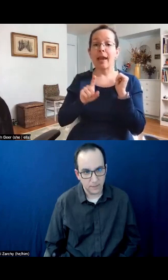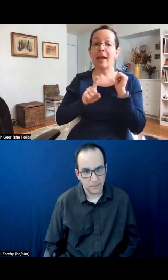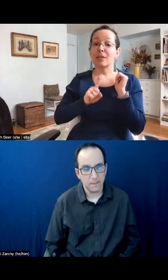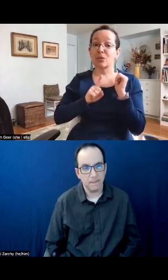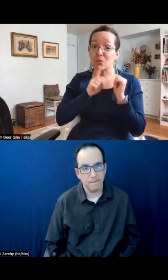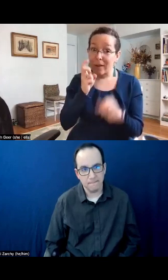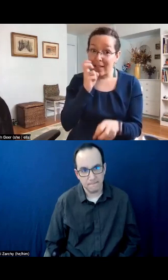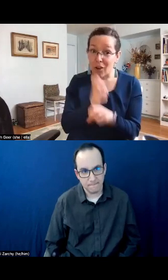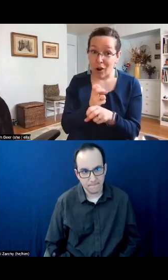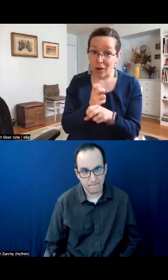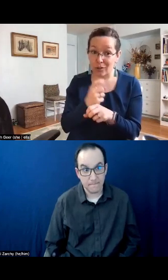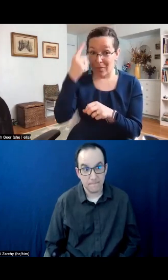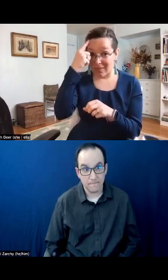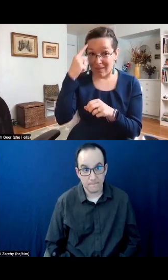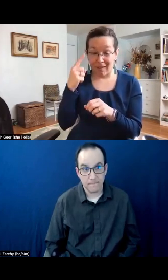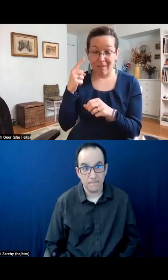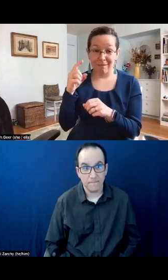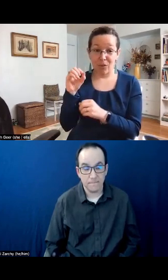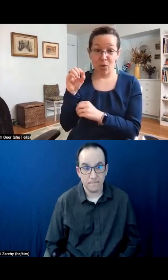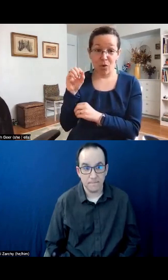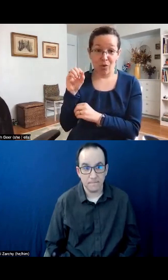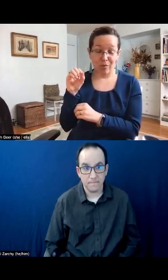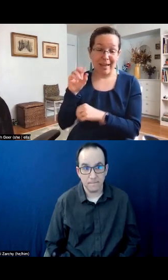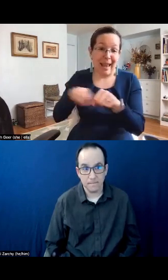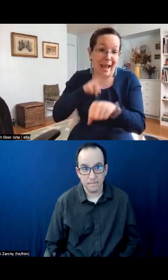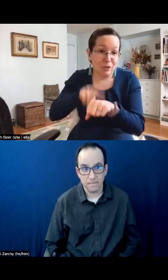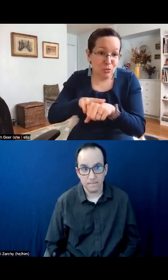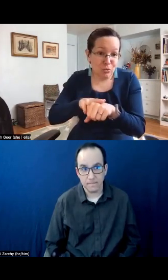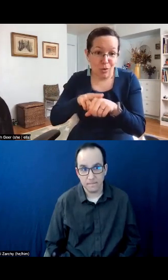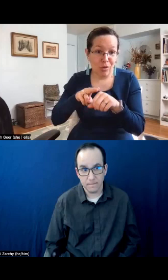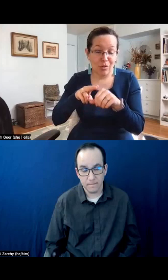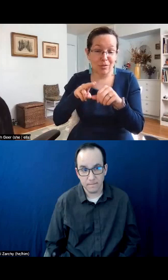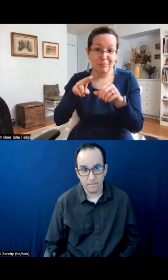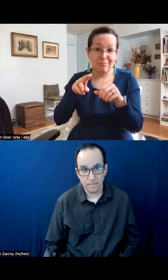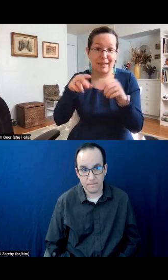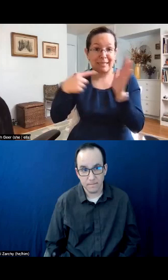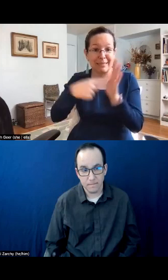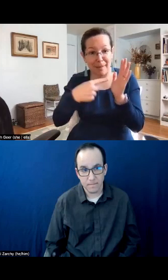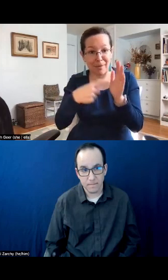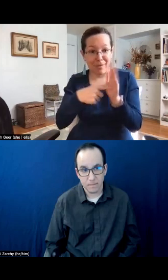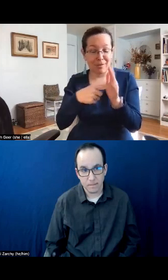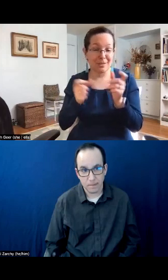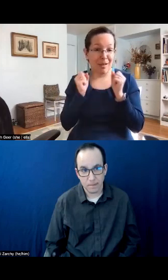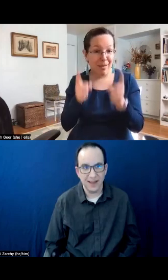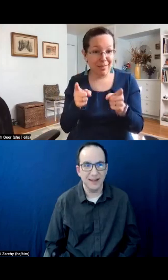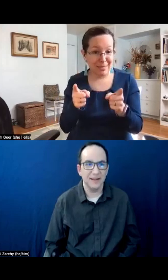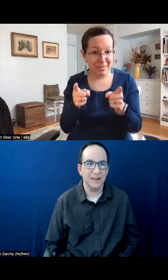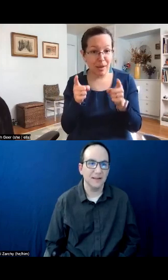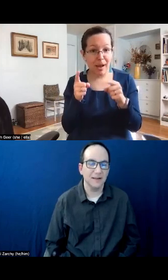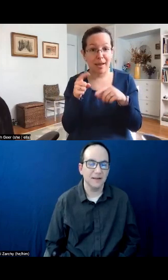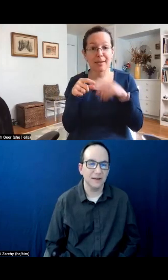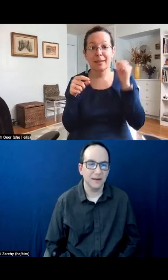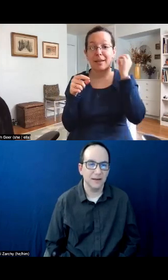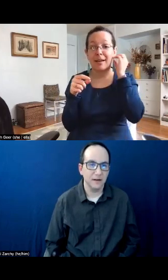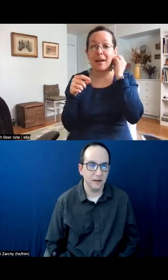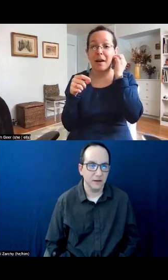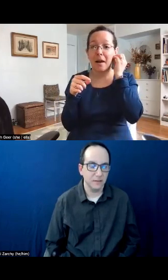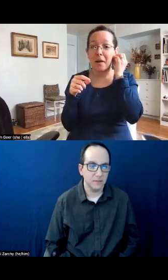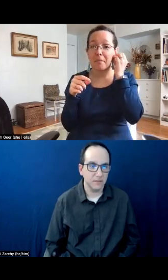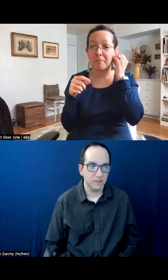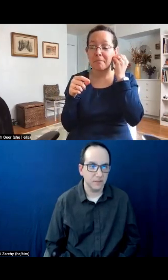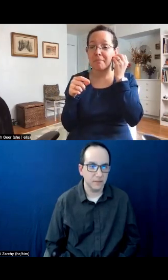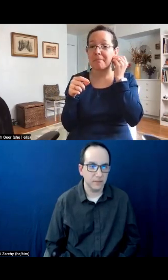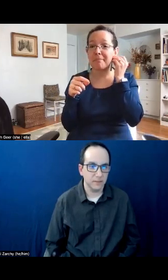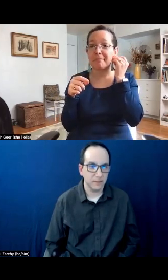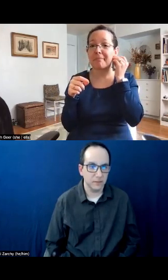the message in its entirety. It's really hard to think of a natural example